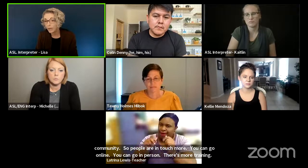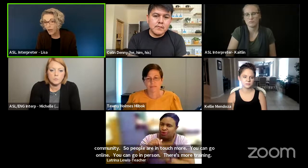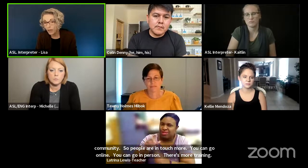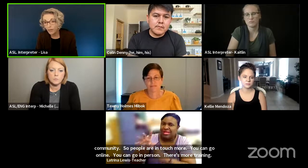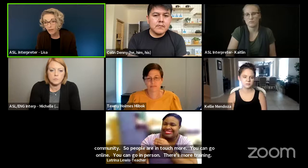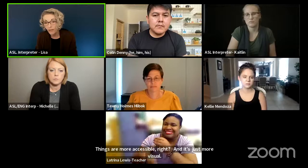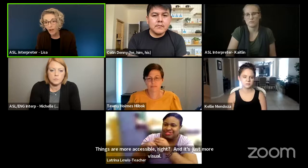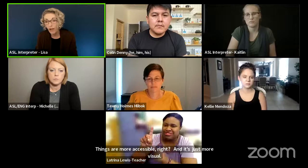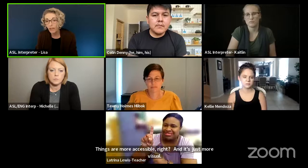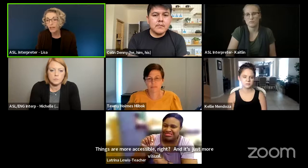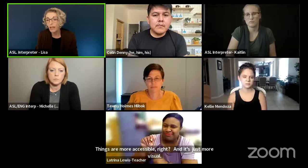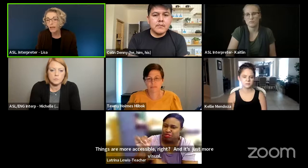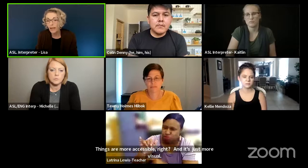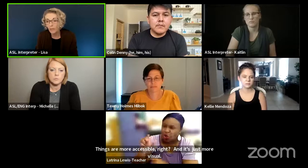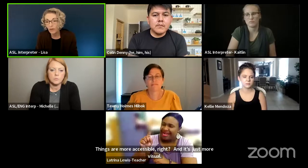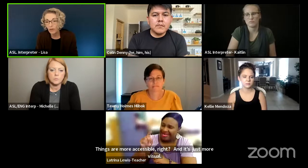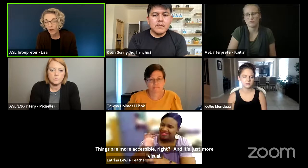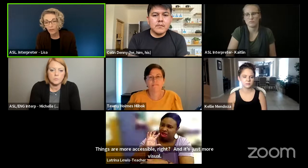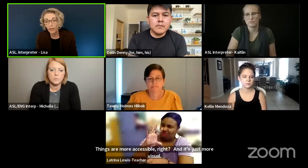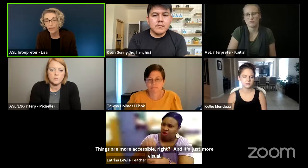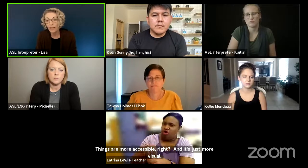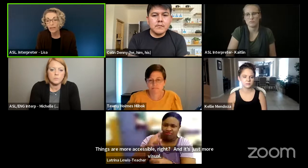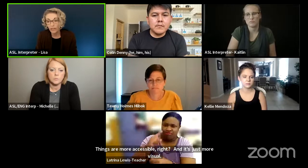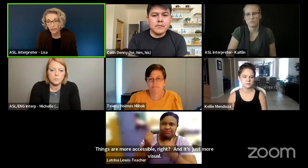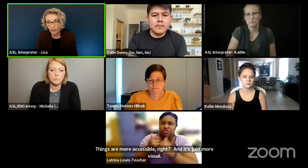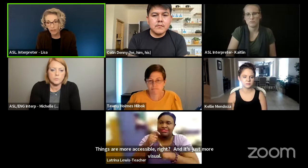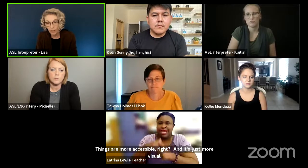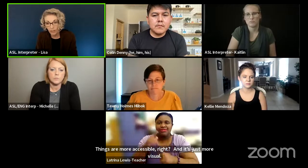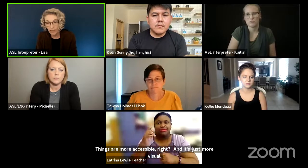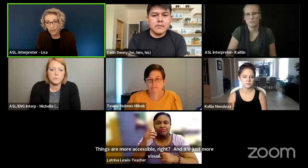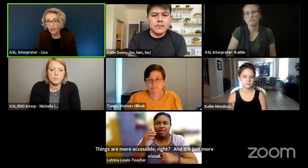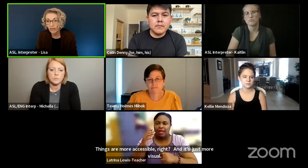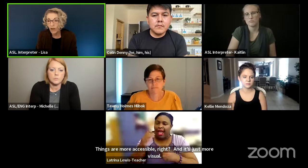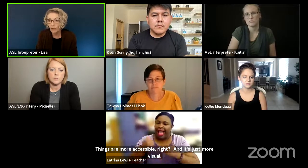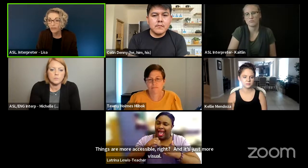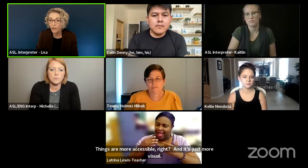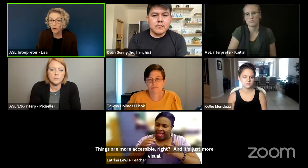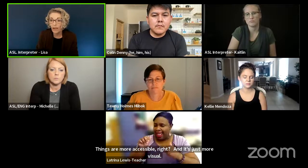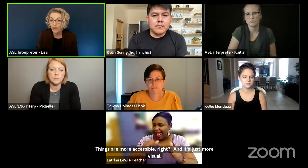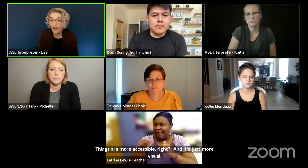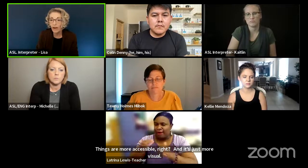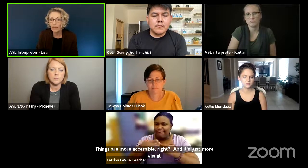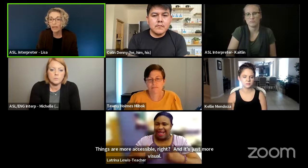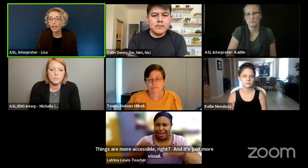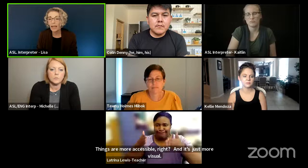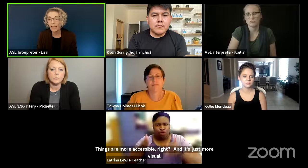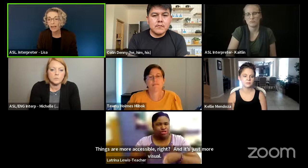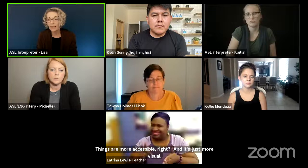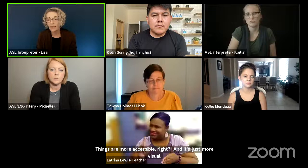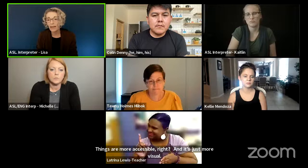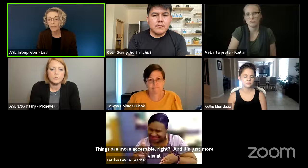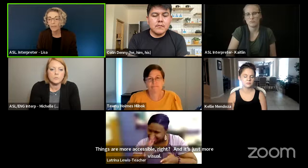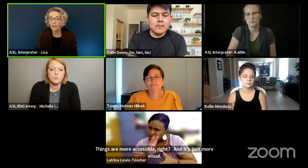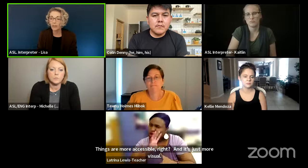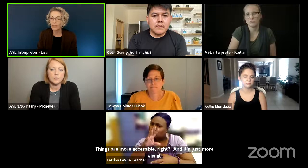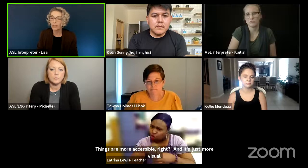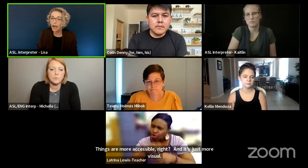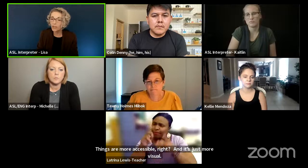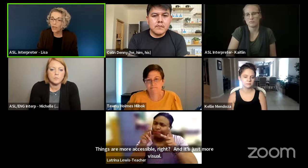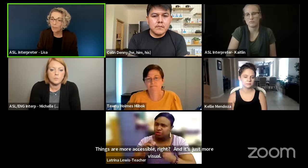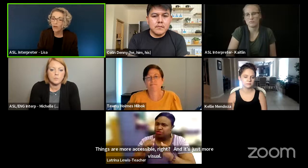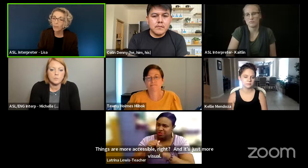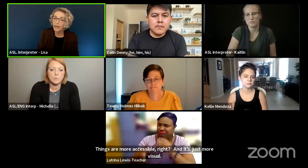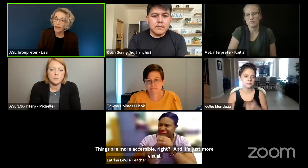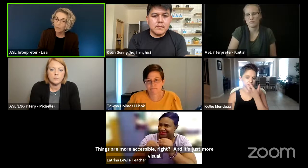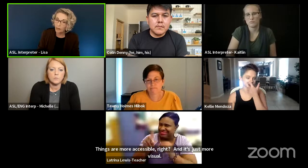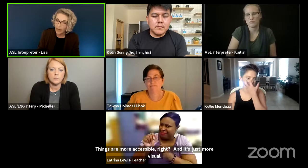more people of color involved. We're also seeing additional disabilities involved as well now. And so it's not